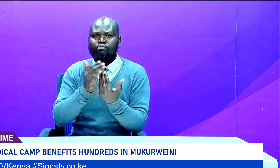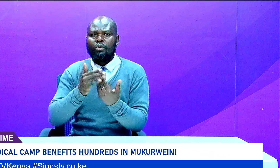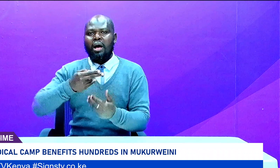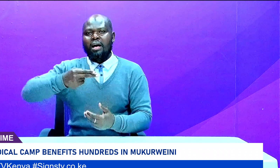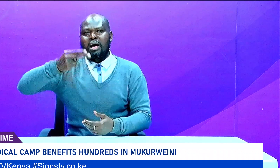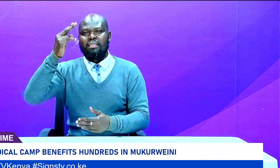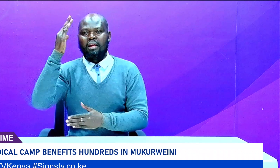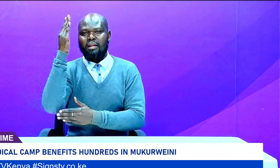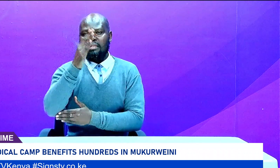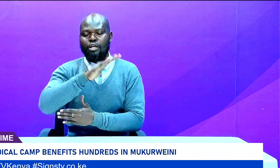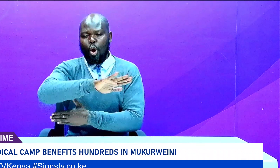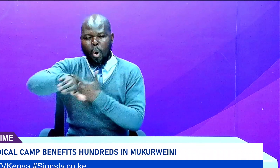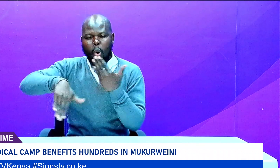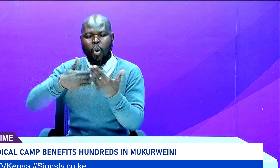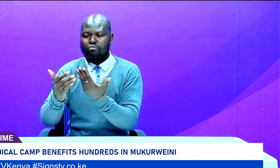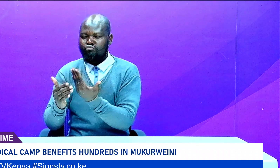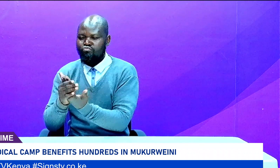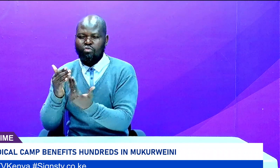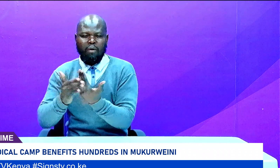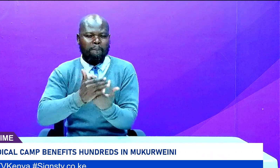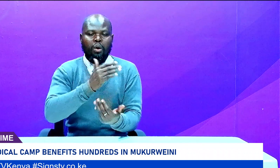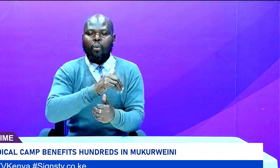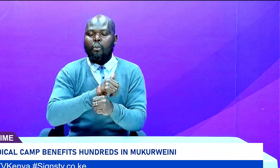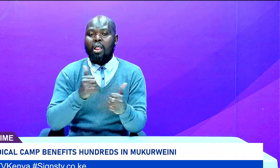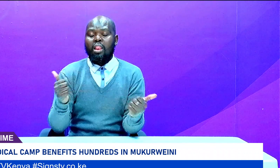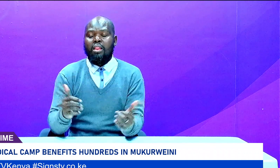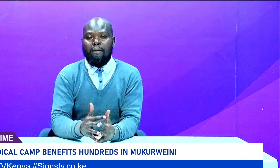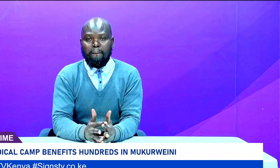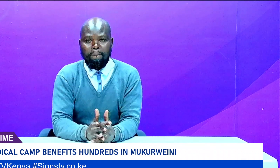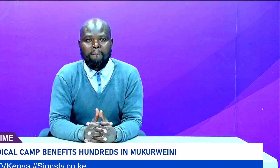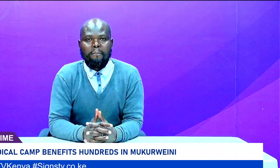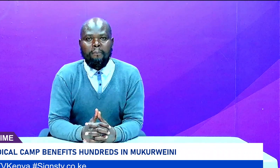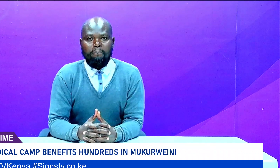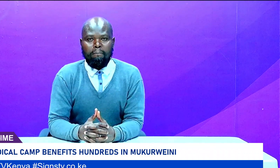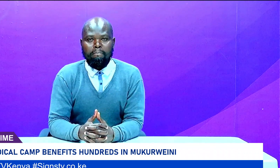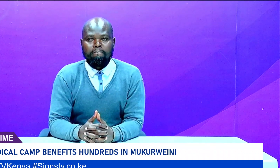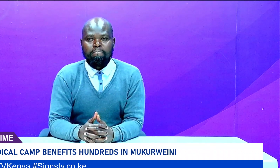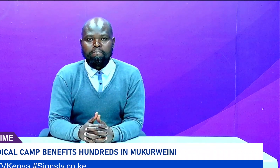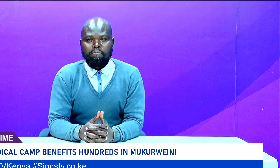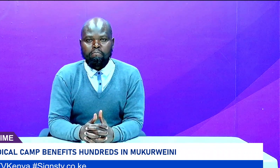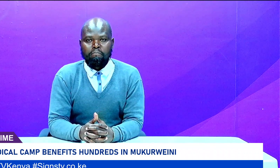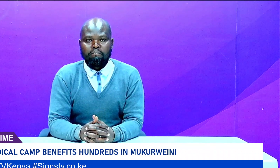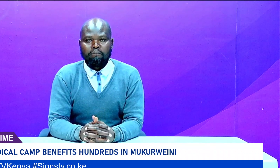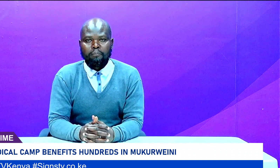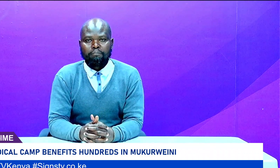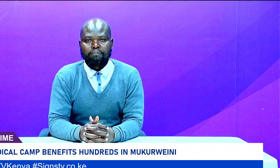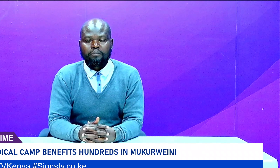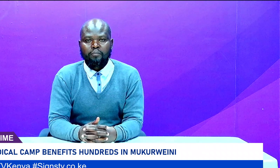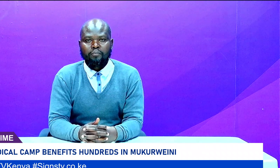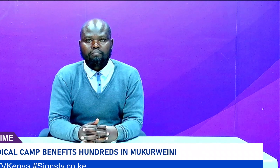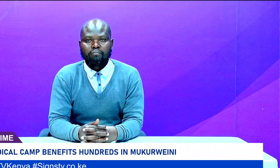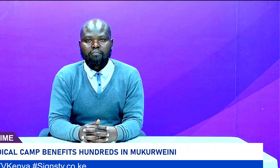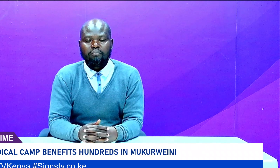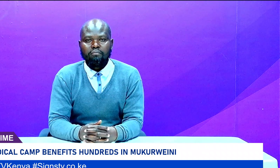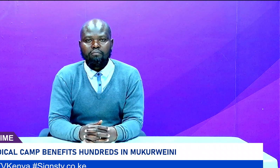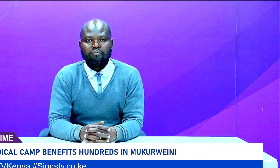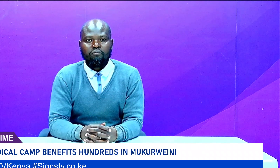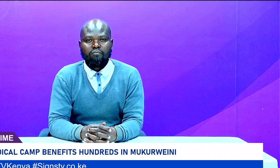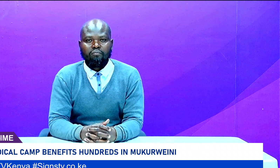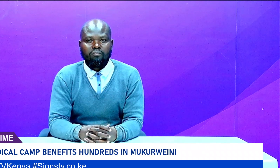relying on over-the-counter medications or self-treatment due to high cost or distance